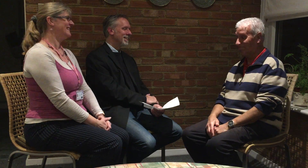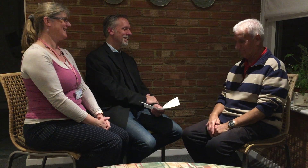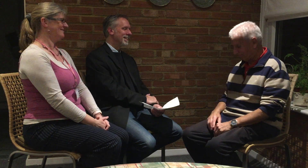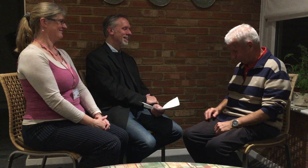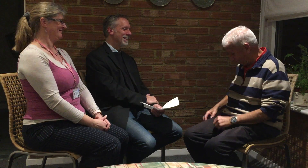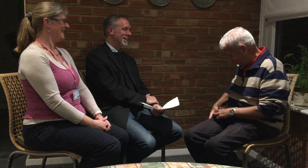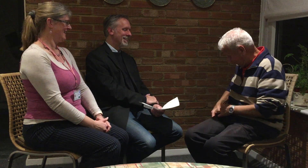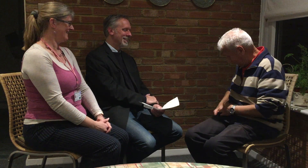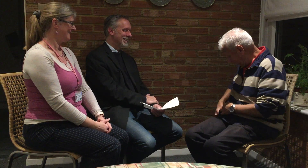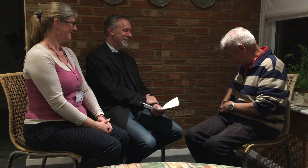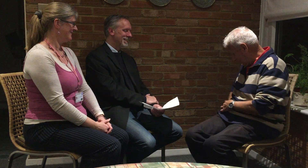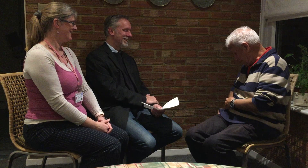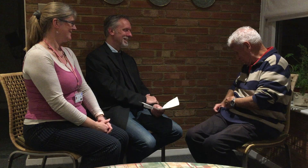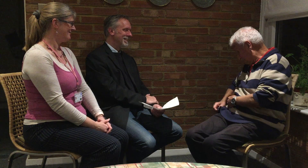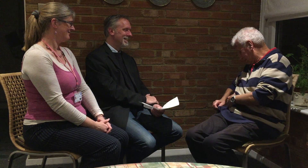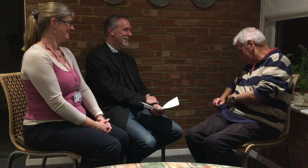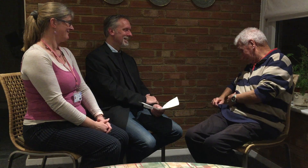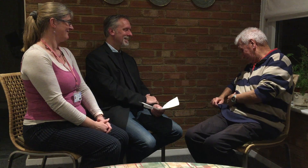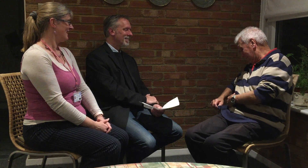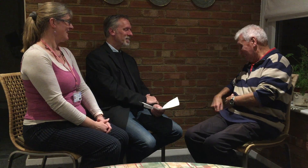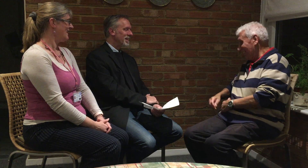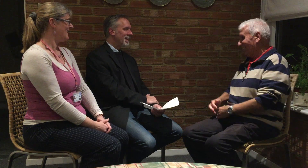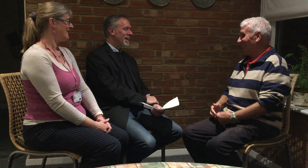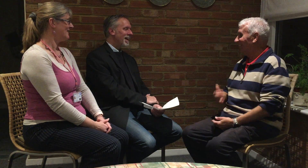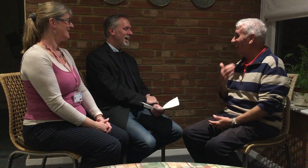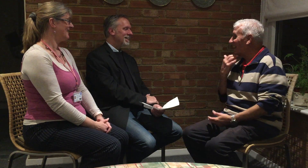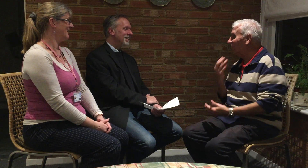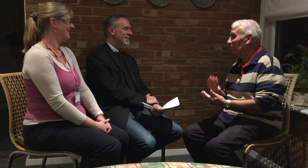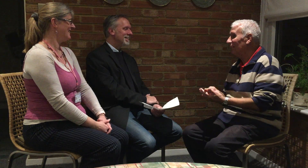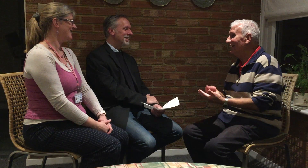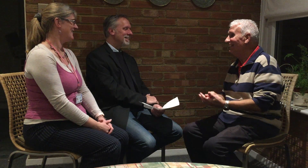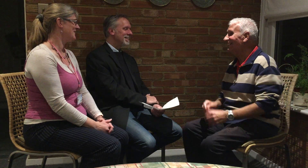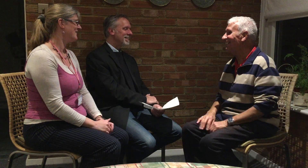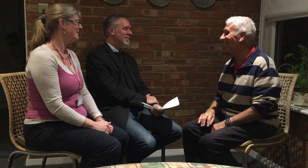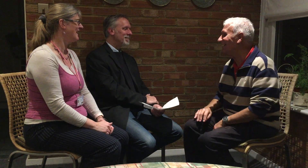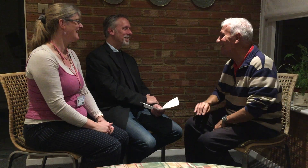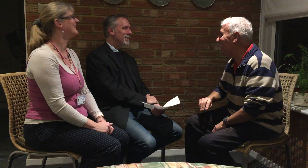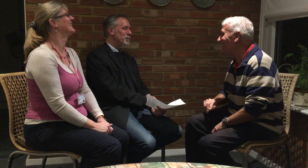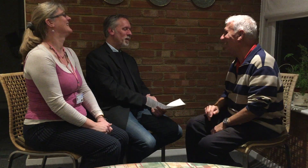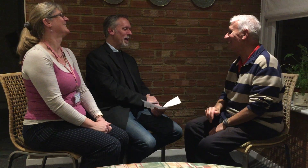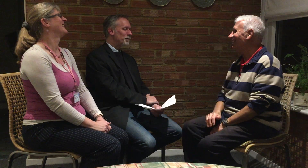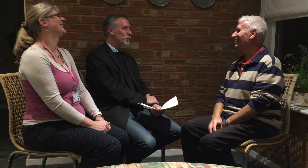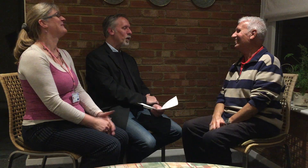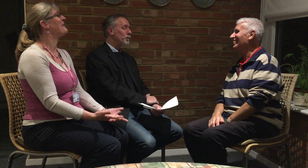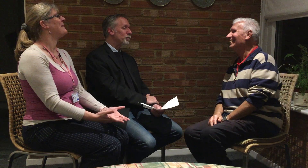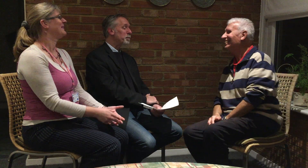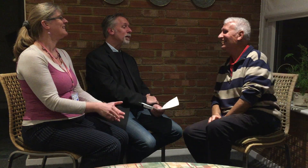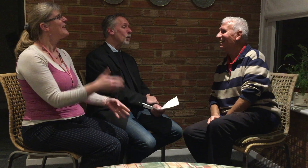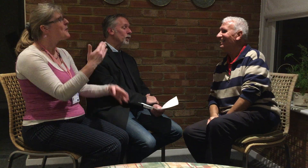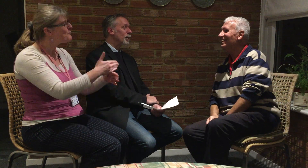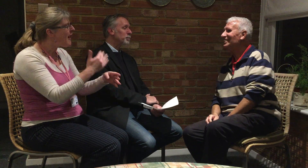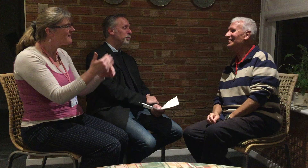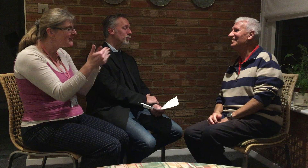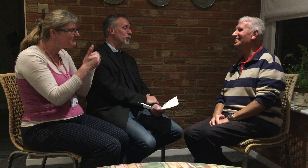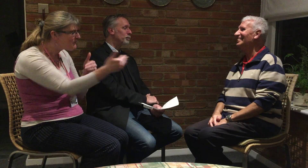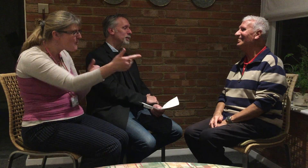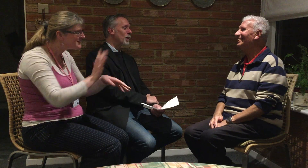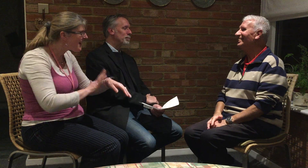Yeah. Right. I don't have enough money. You might have to work for a bit longer before you retire